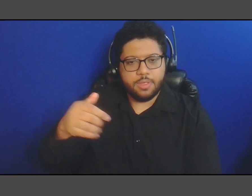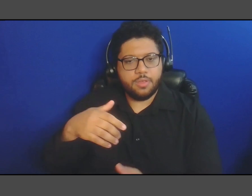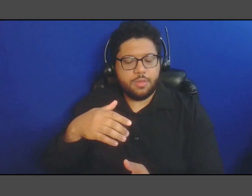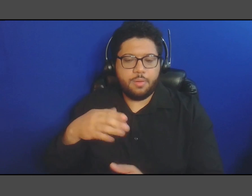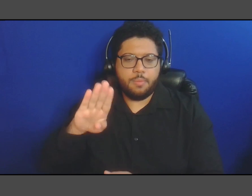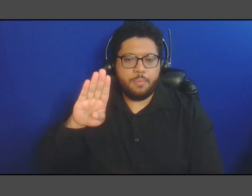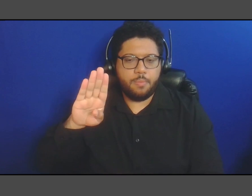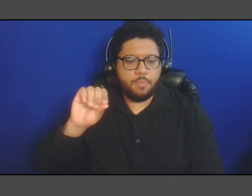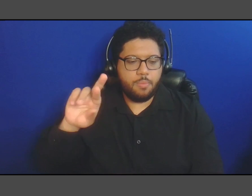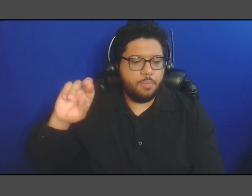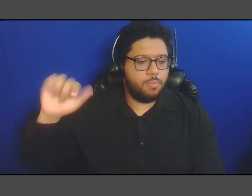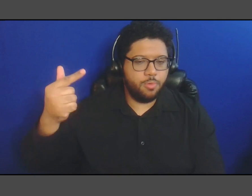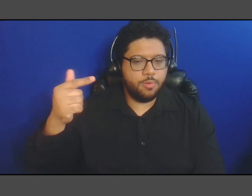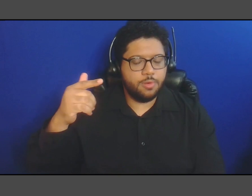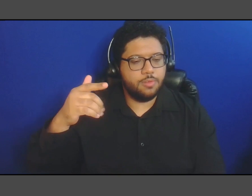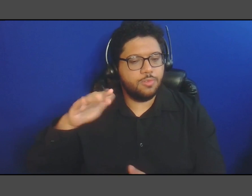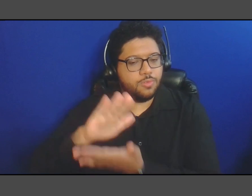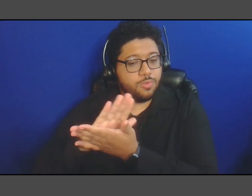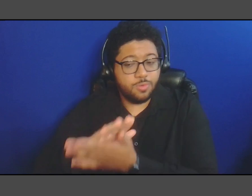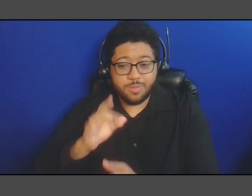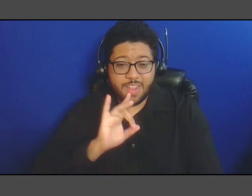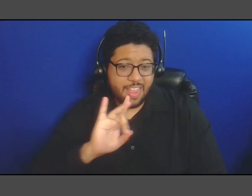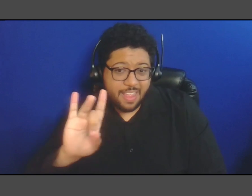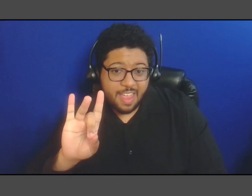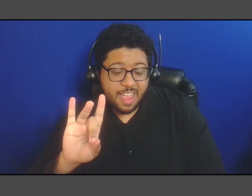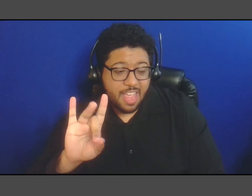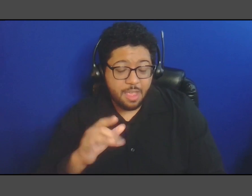Laguna. And